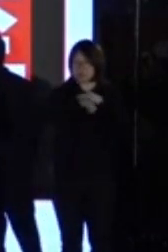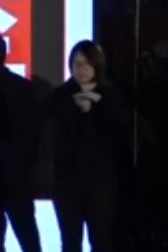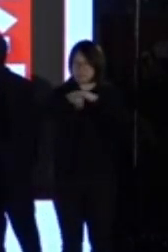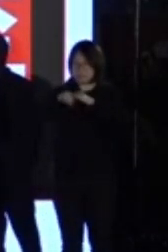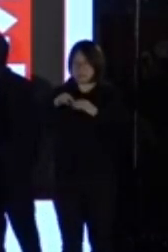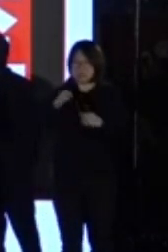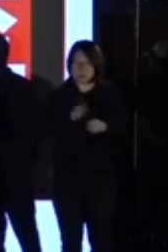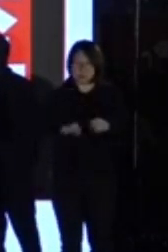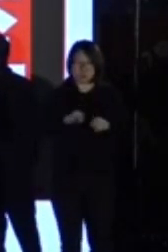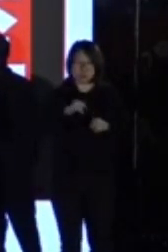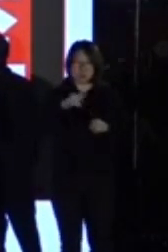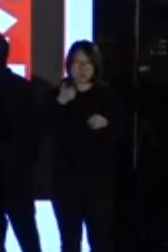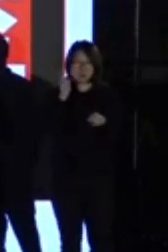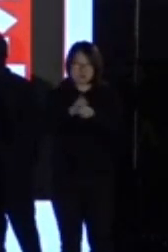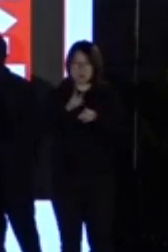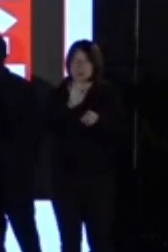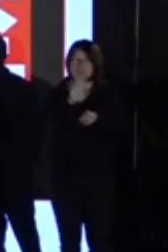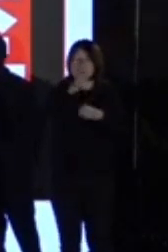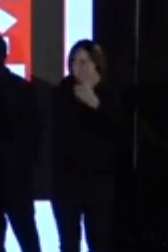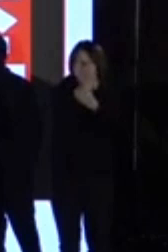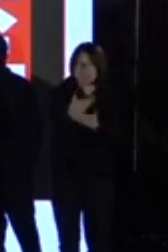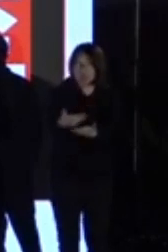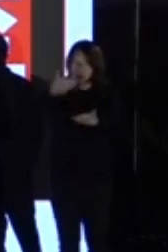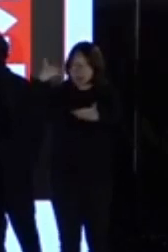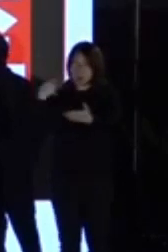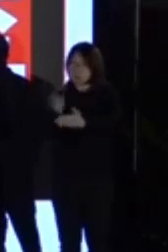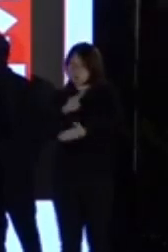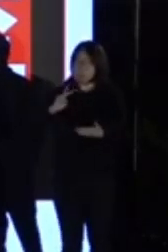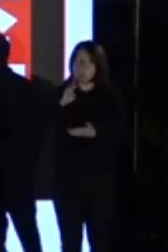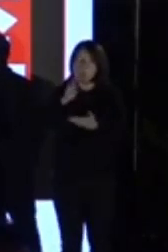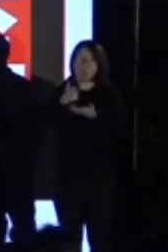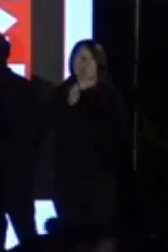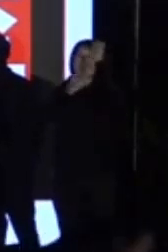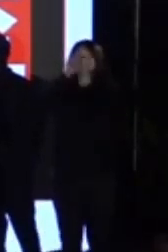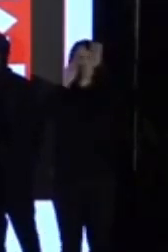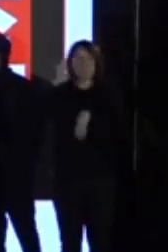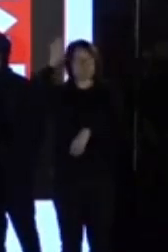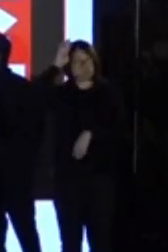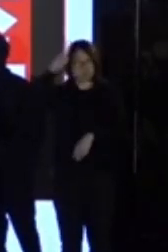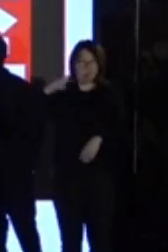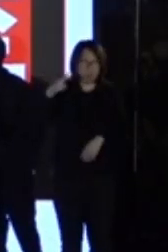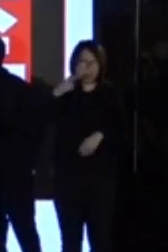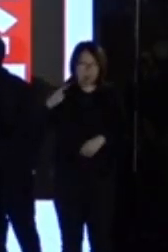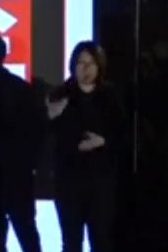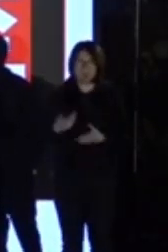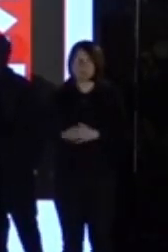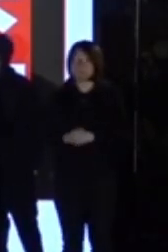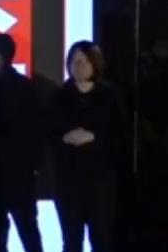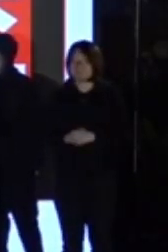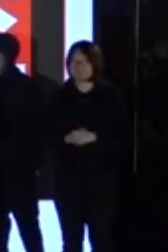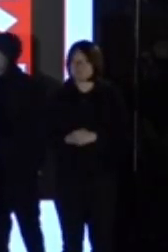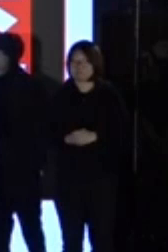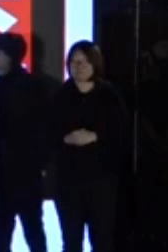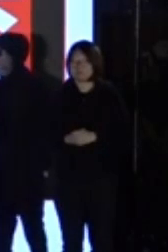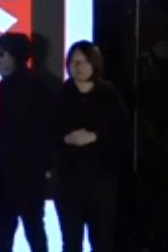Earlier, a Stan News reporter publicly demonstrated the chloregne, and explained that it is